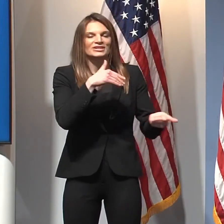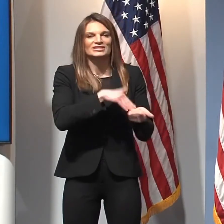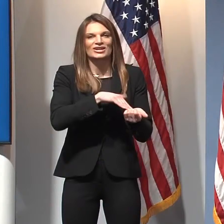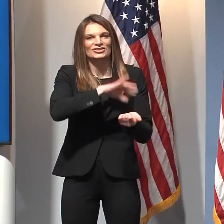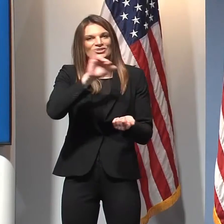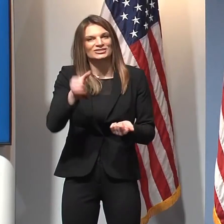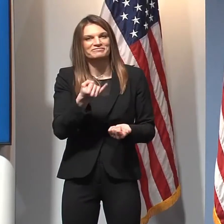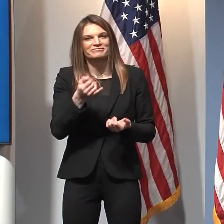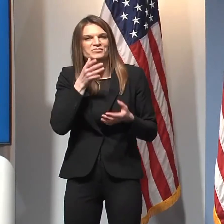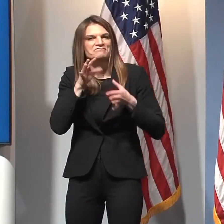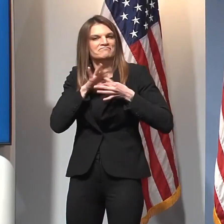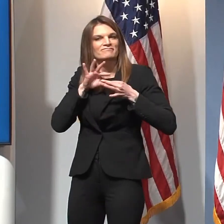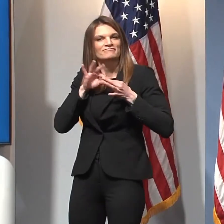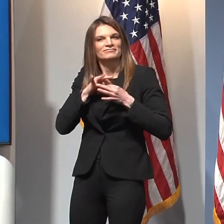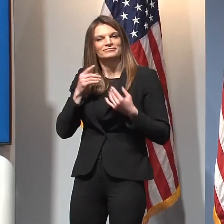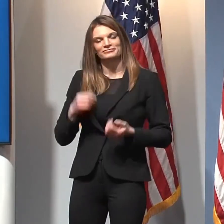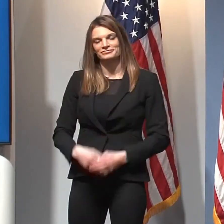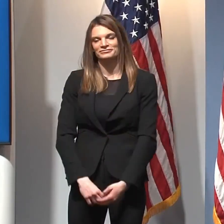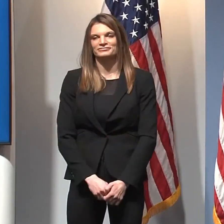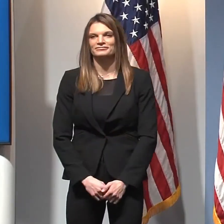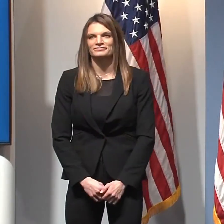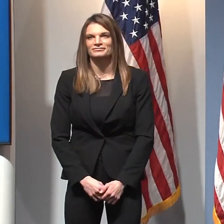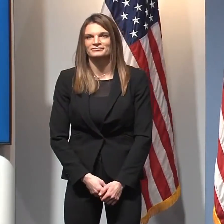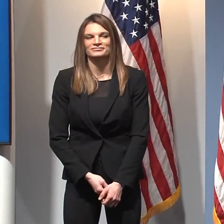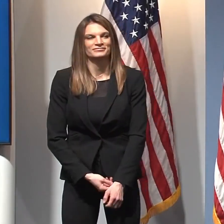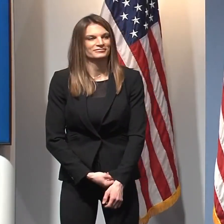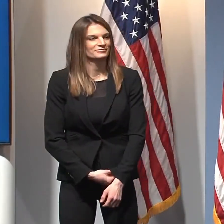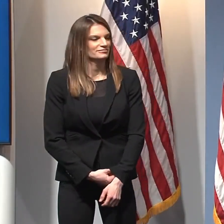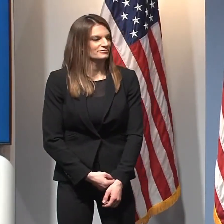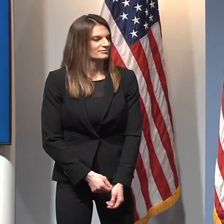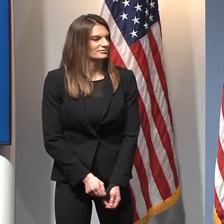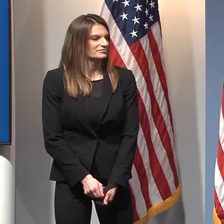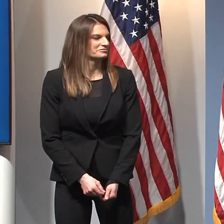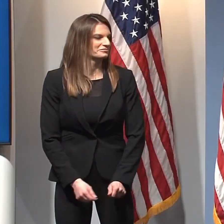Dr. J for a few remarks as well.